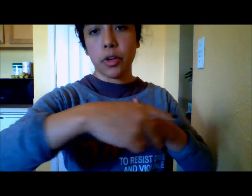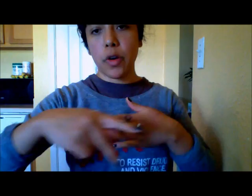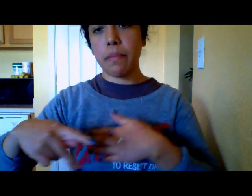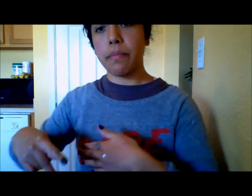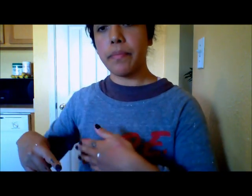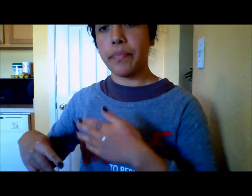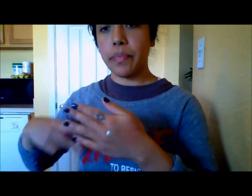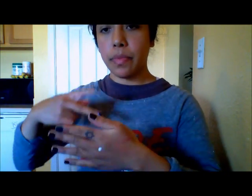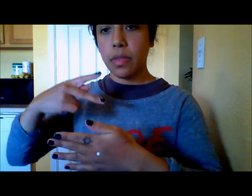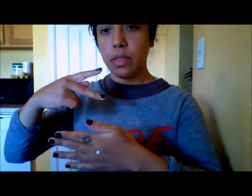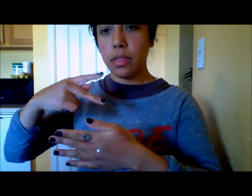program.